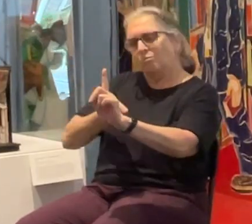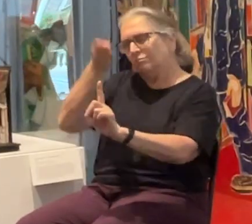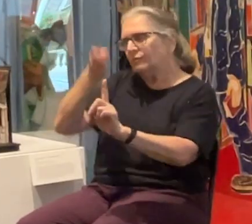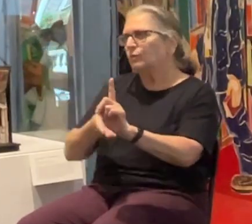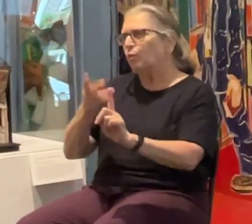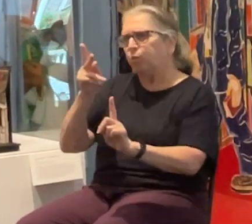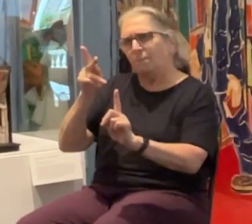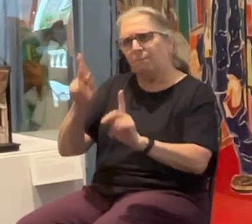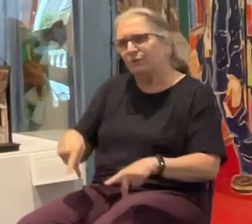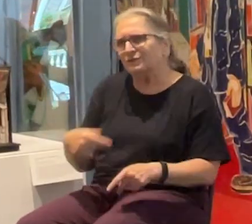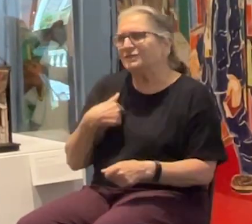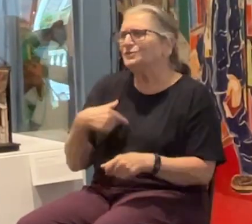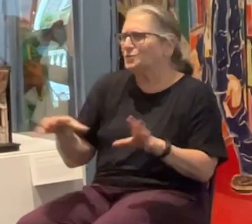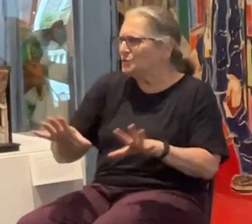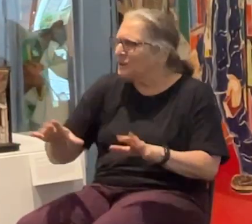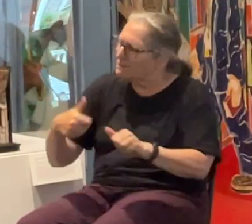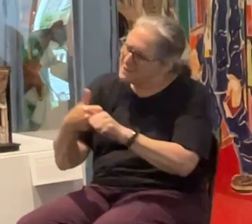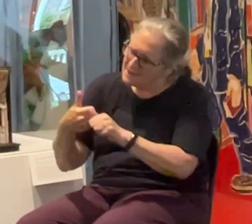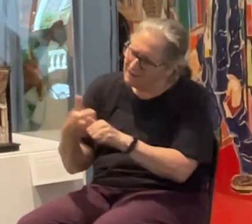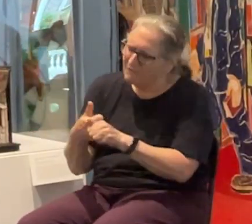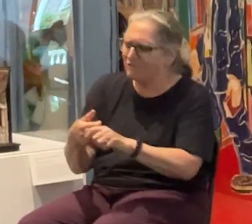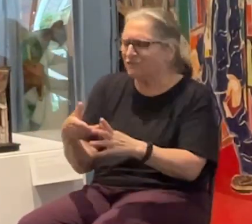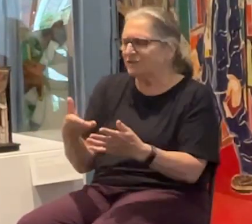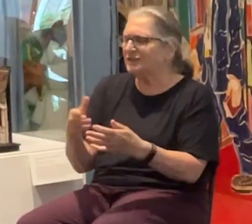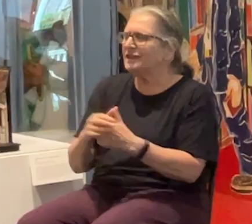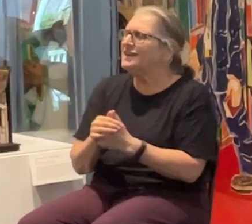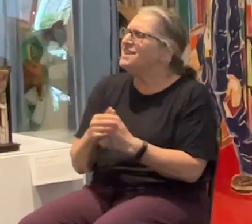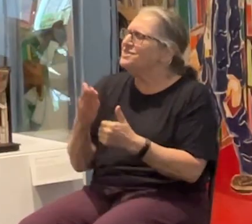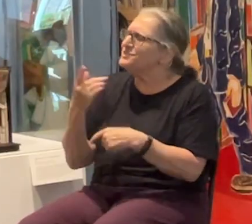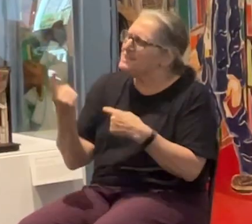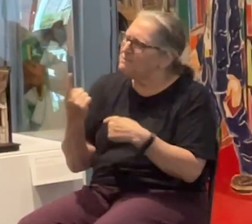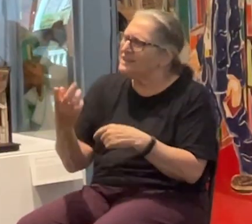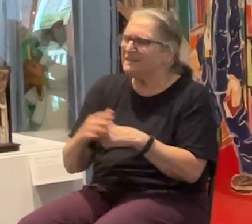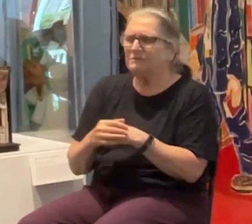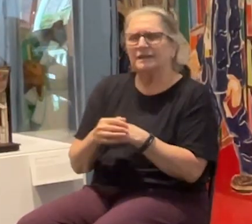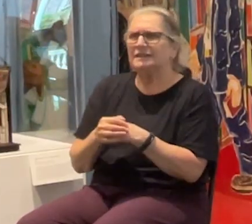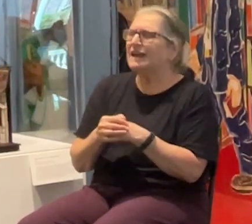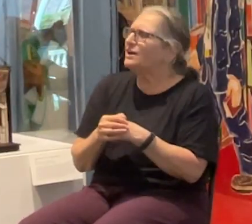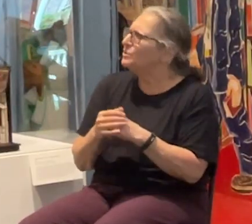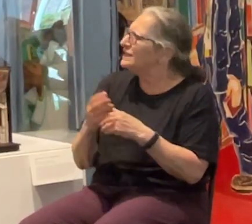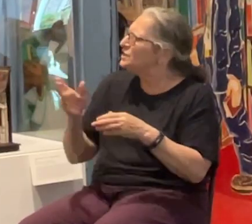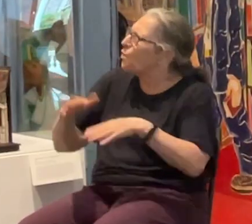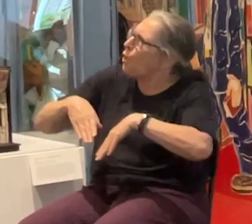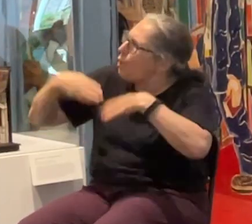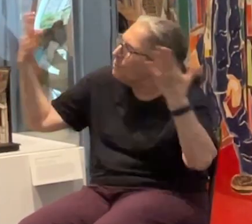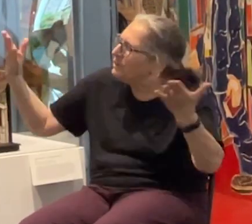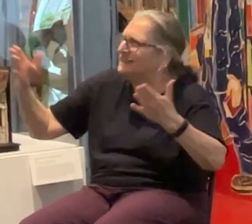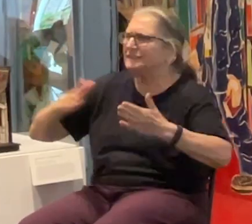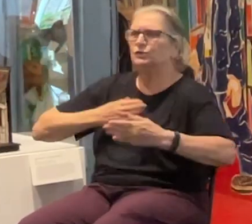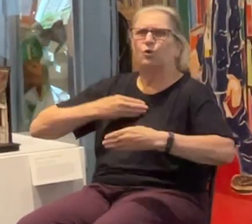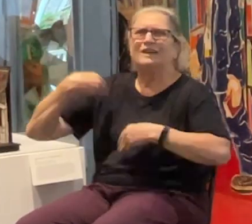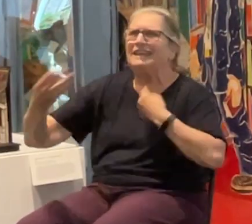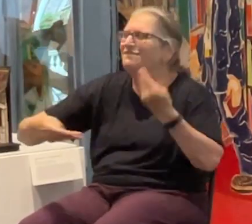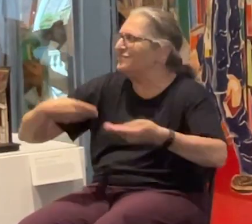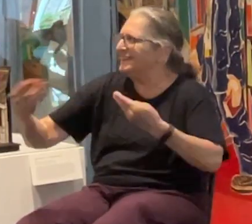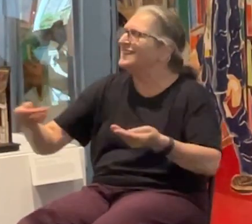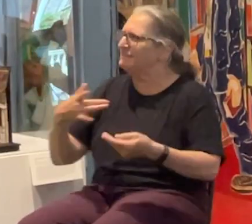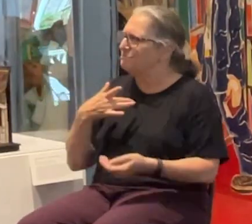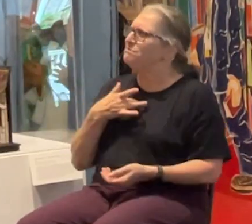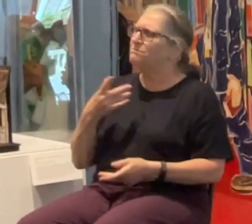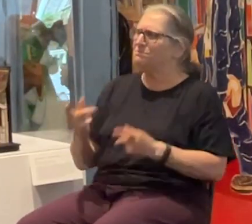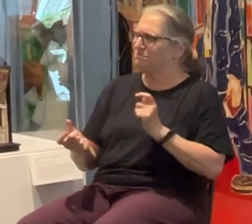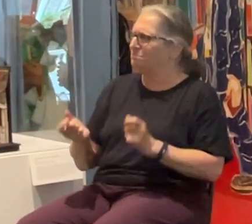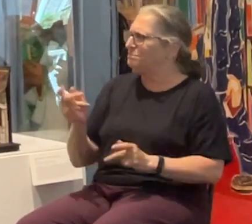artist. And there's something about the energy in his work, the openness, the givingness of it, that I think probably